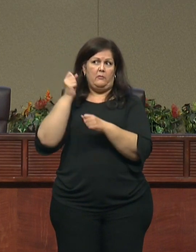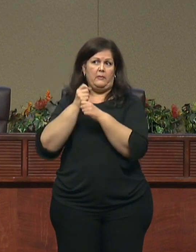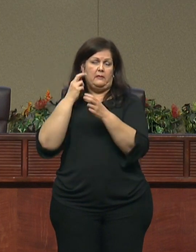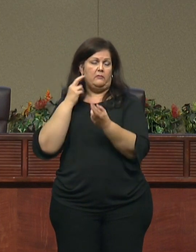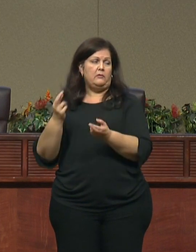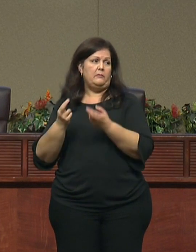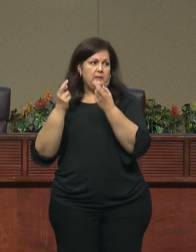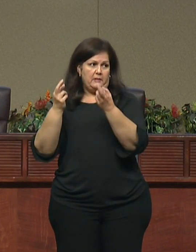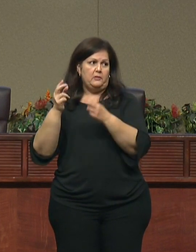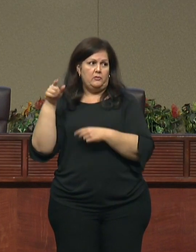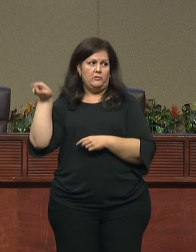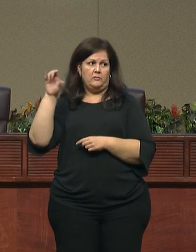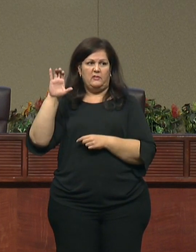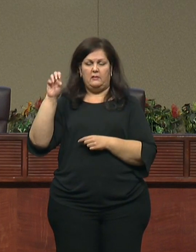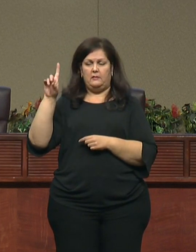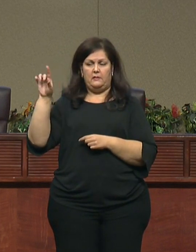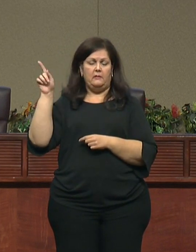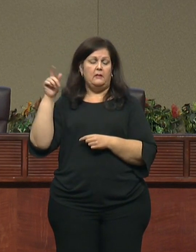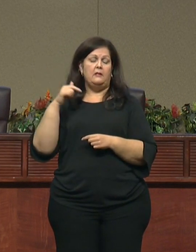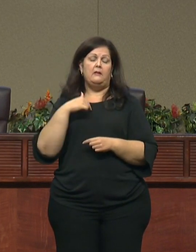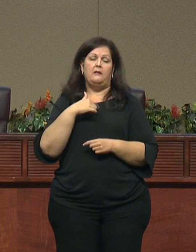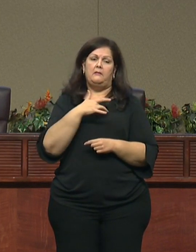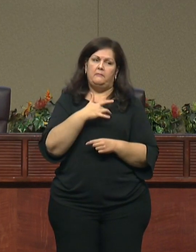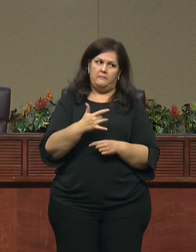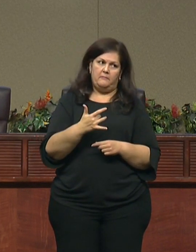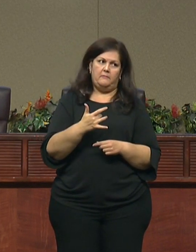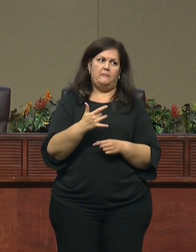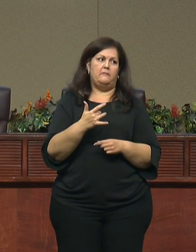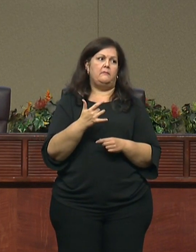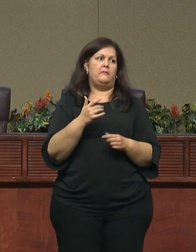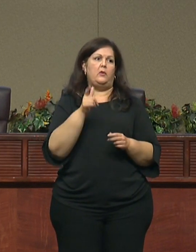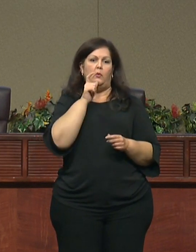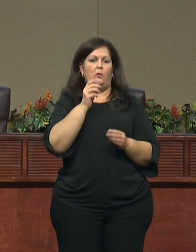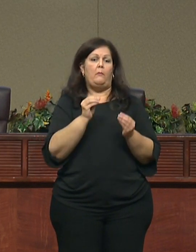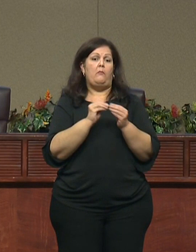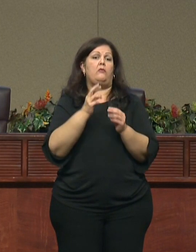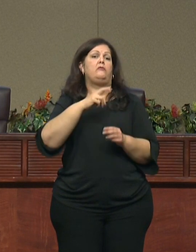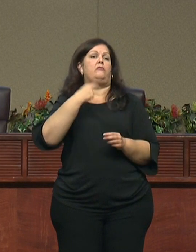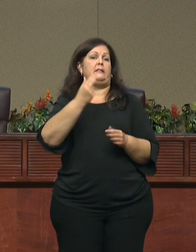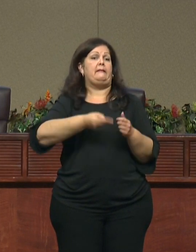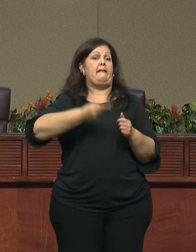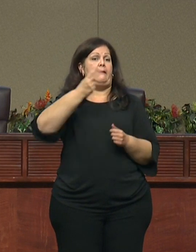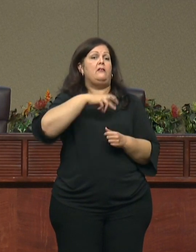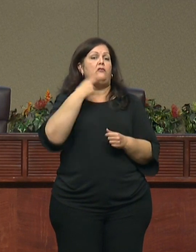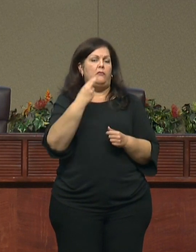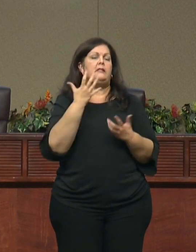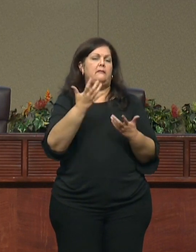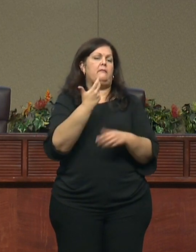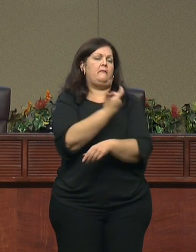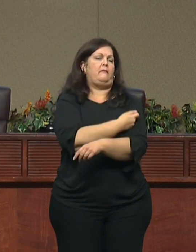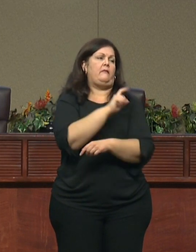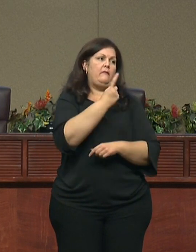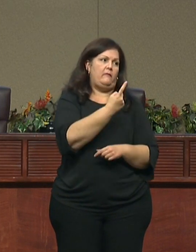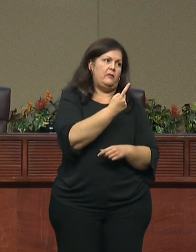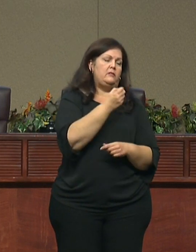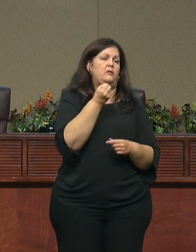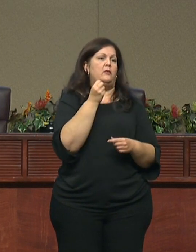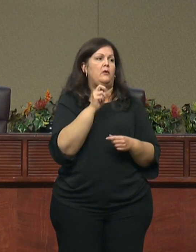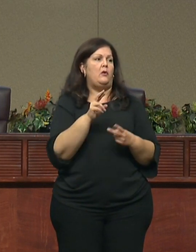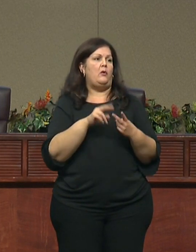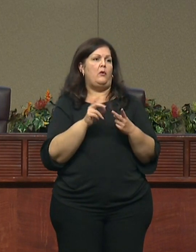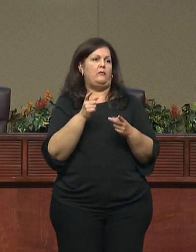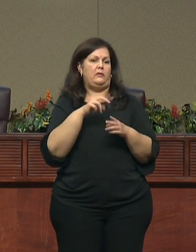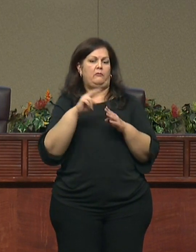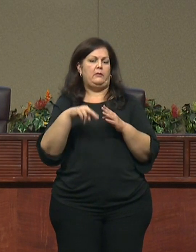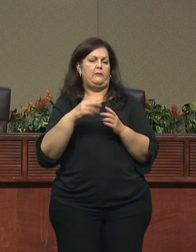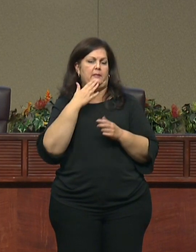to the CDC. Normally, it should be the people that are higher risk to acquire the disease first or to have a poor outcome.